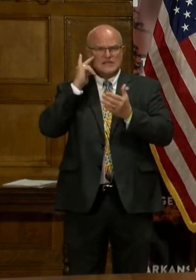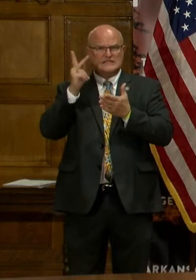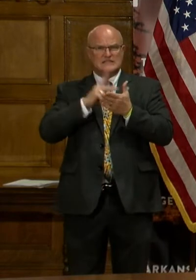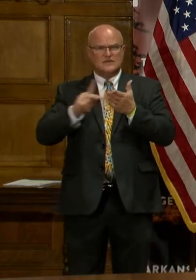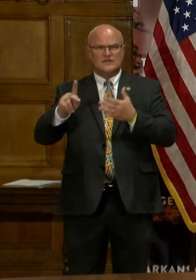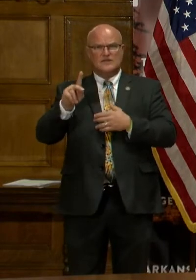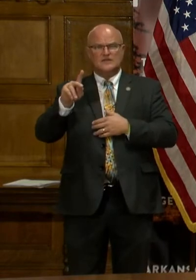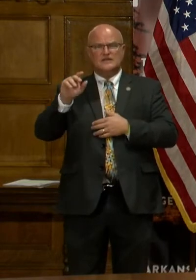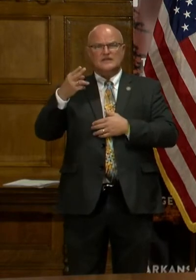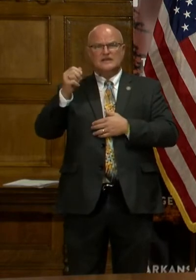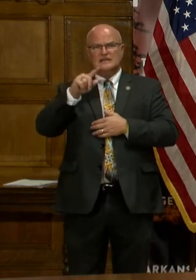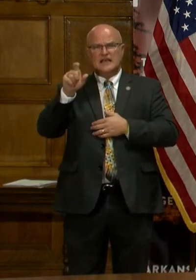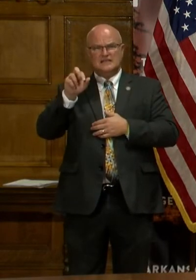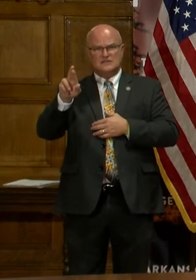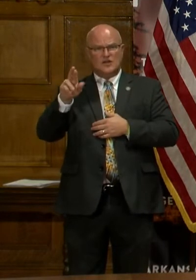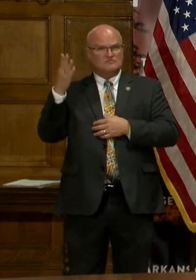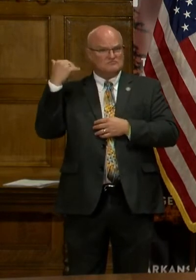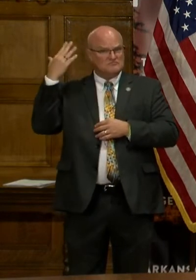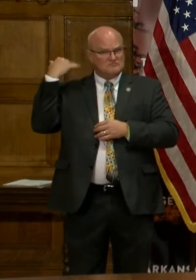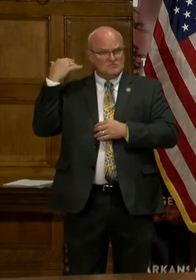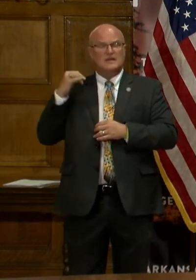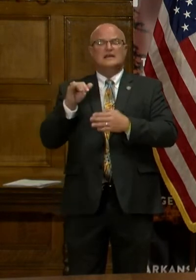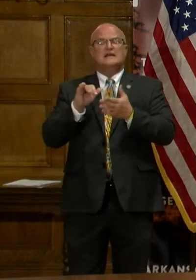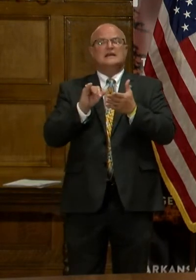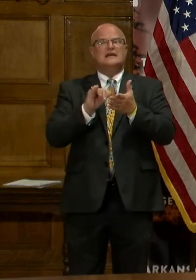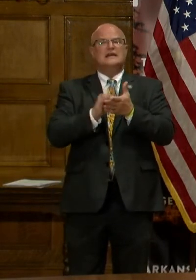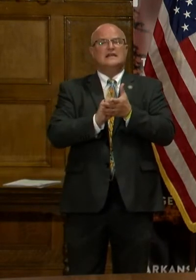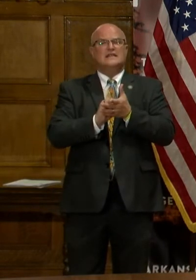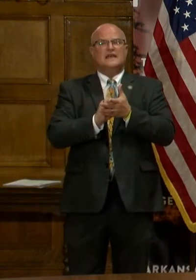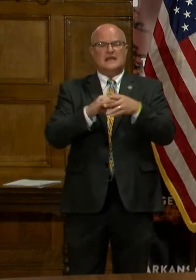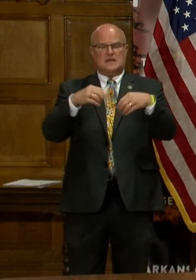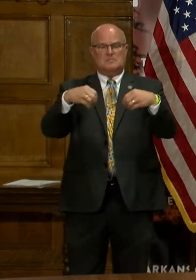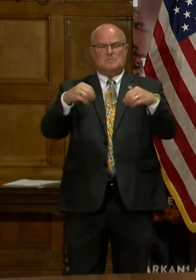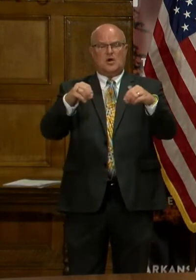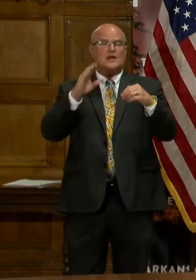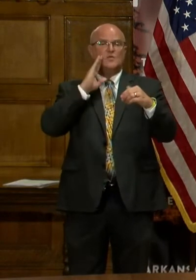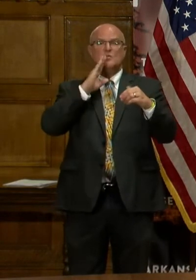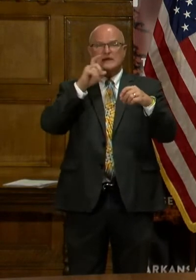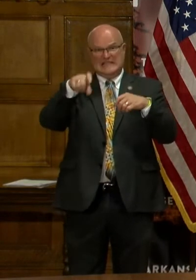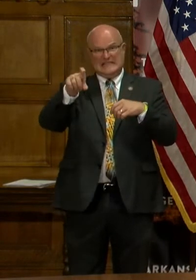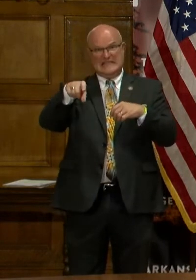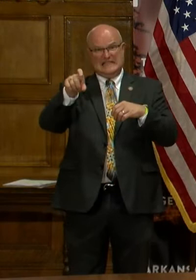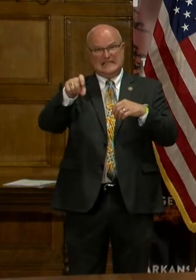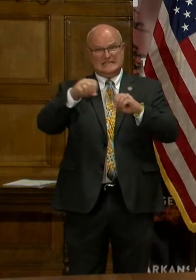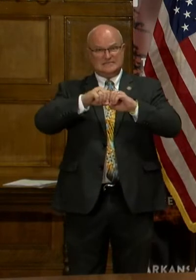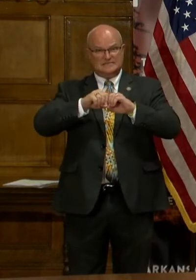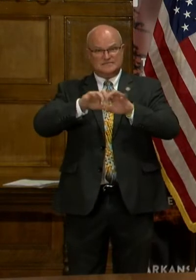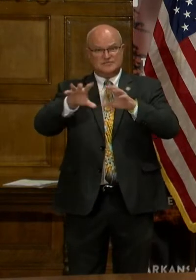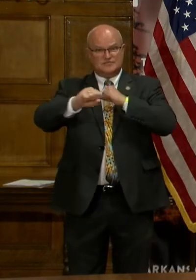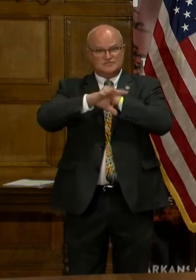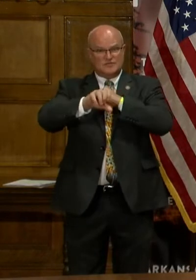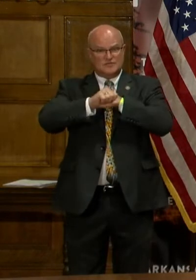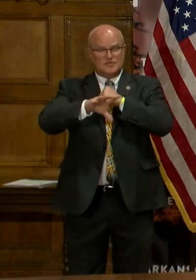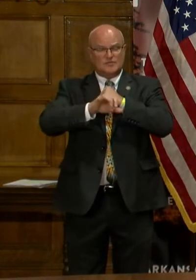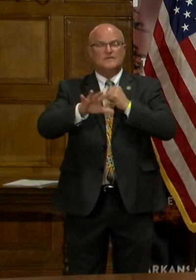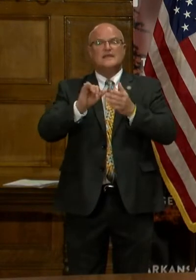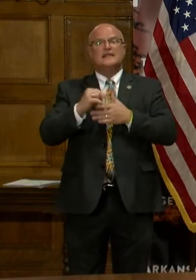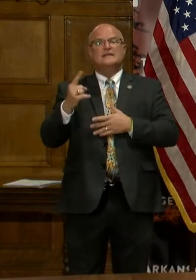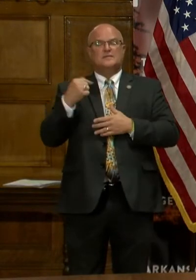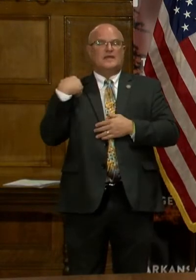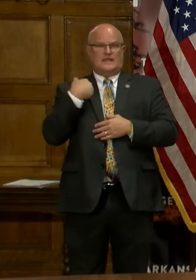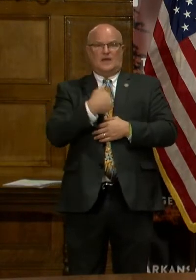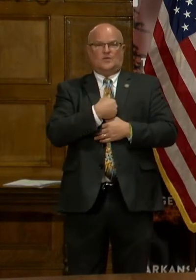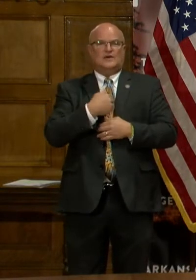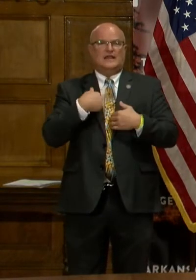Secretary Azar about, that marketing will be a need, and that's something that